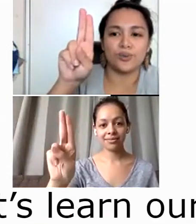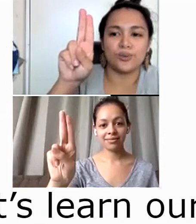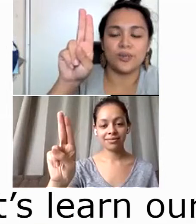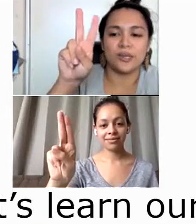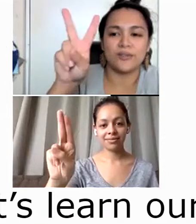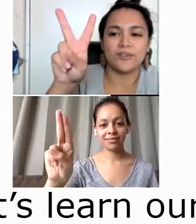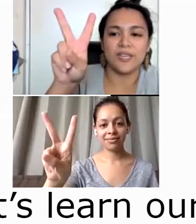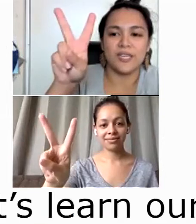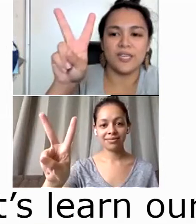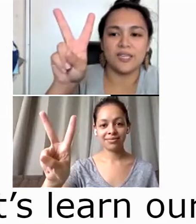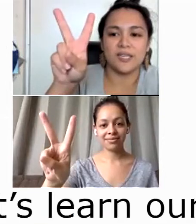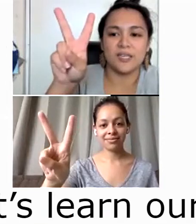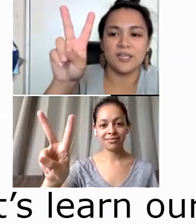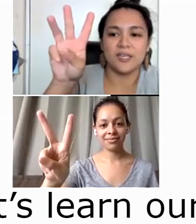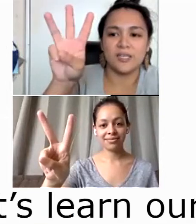U, V,